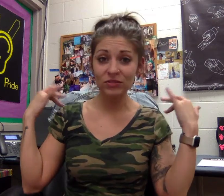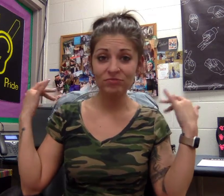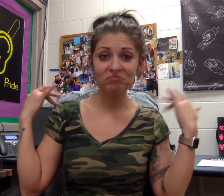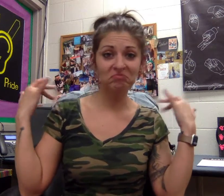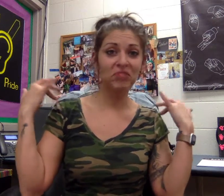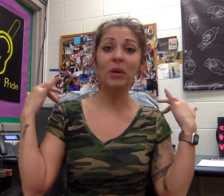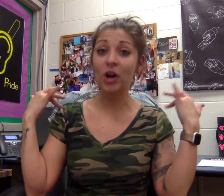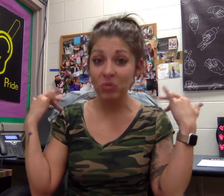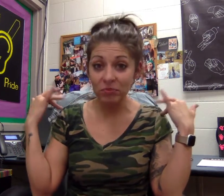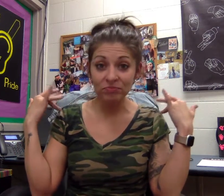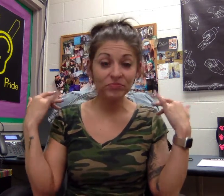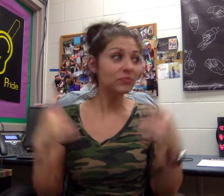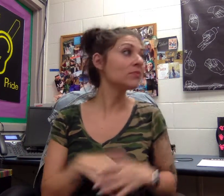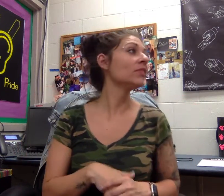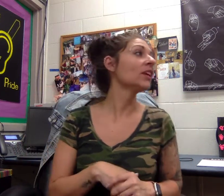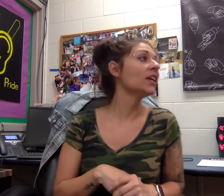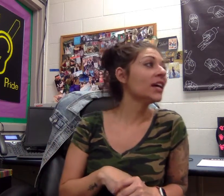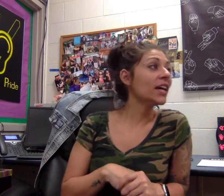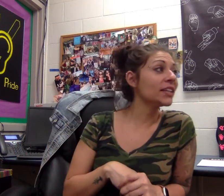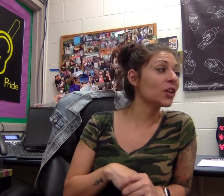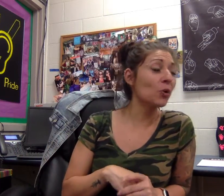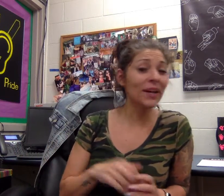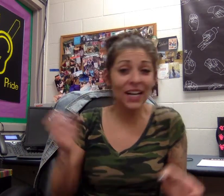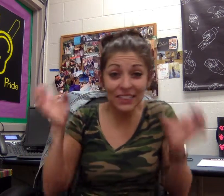not my problem and like oh my god